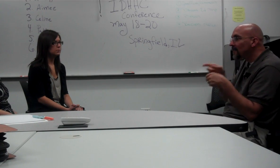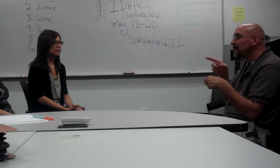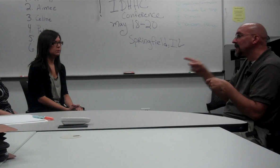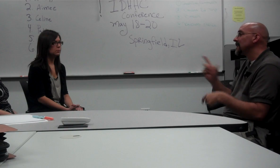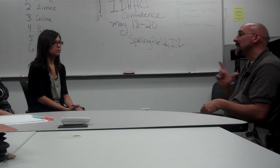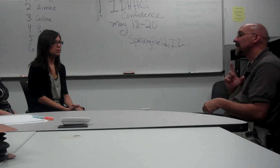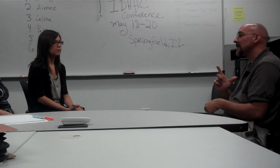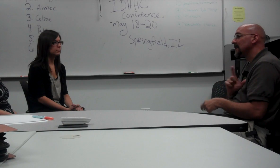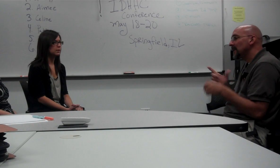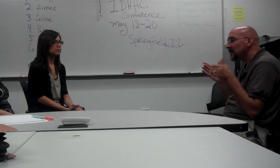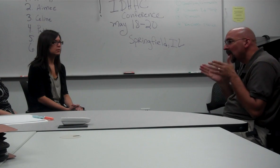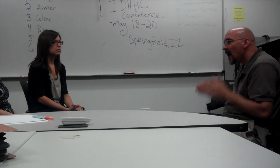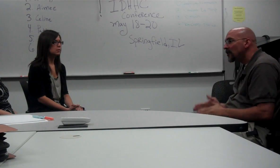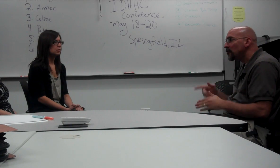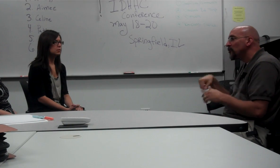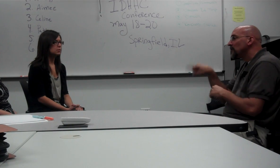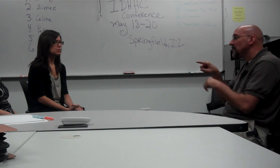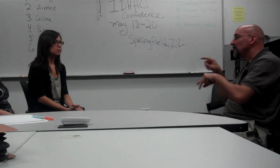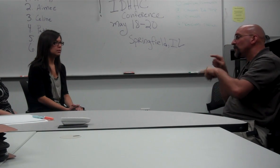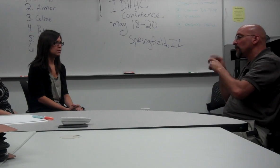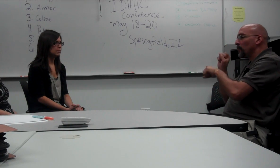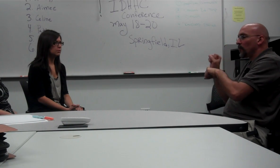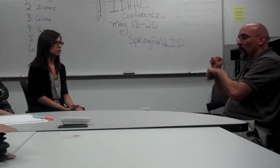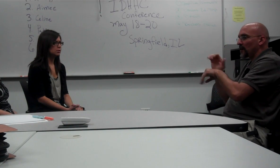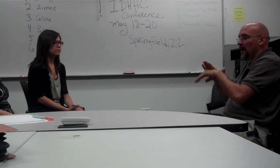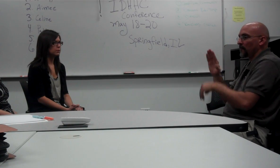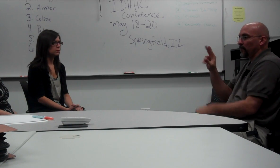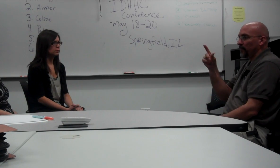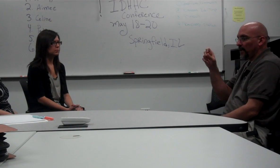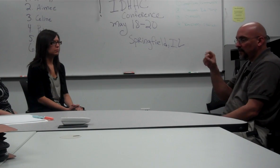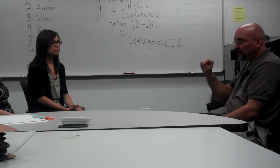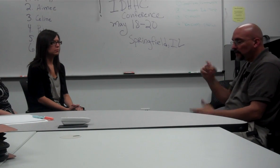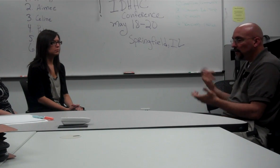Often we have to go to the government to establish different